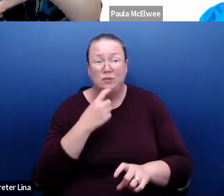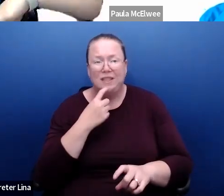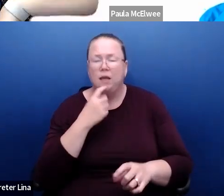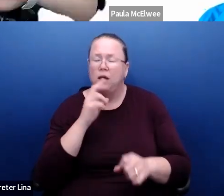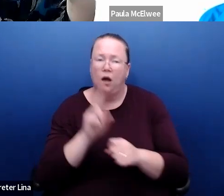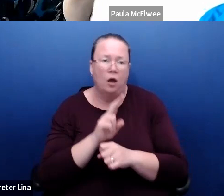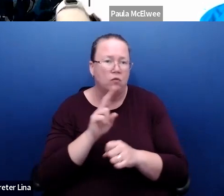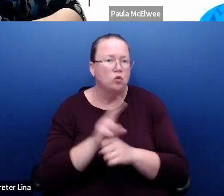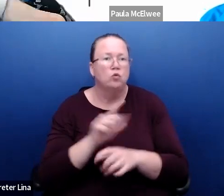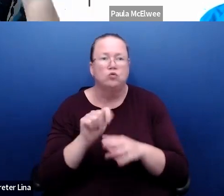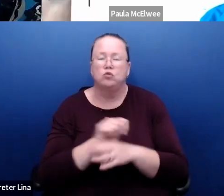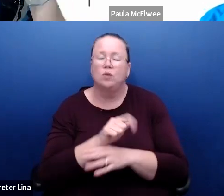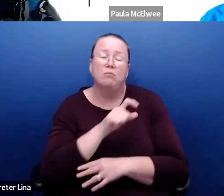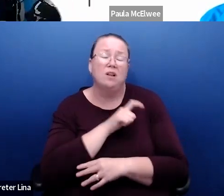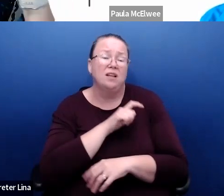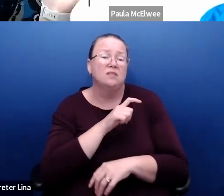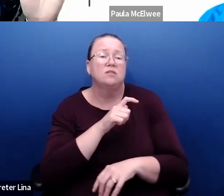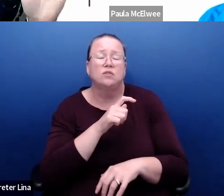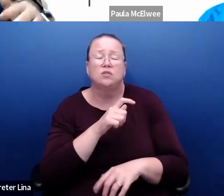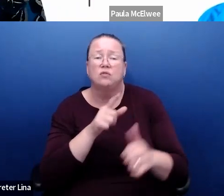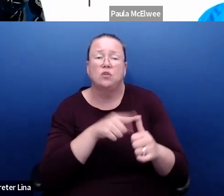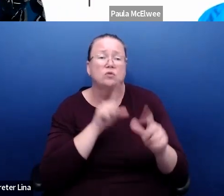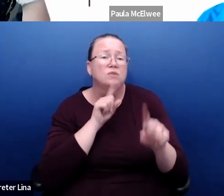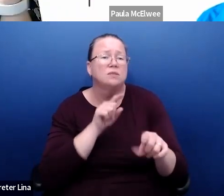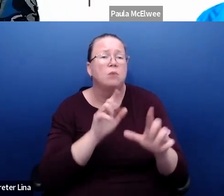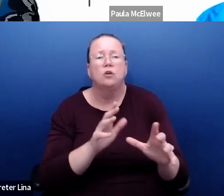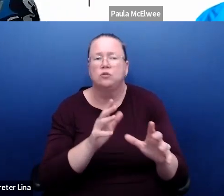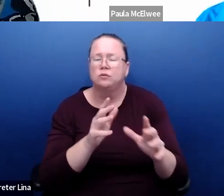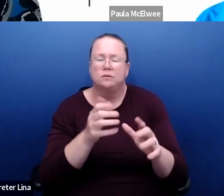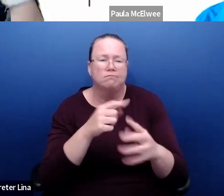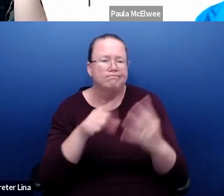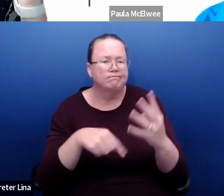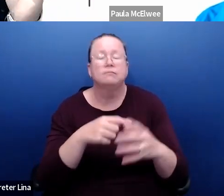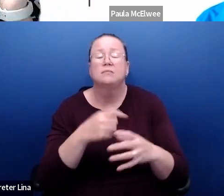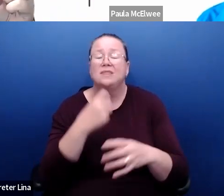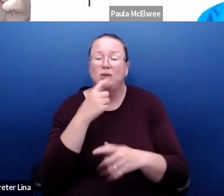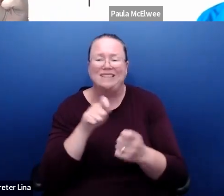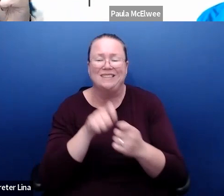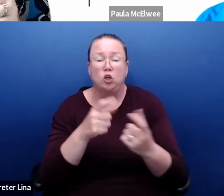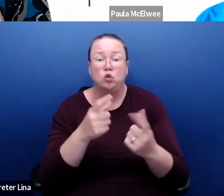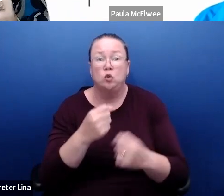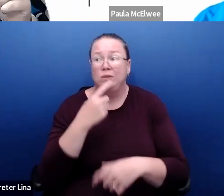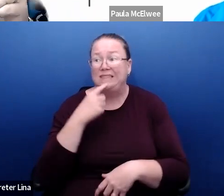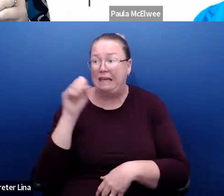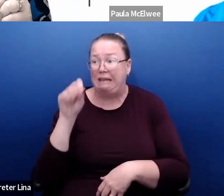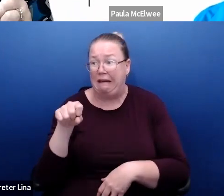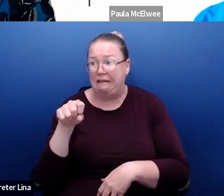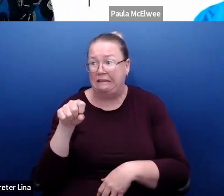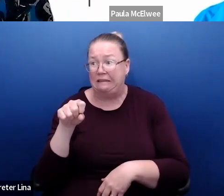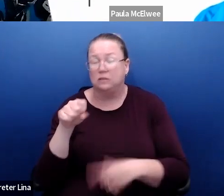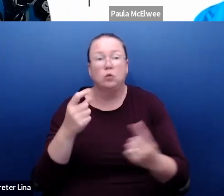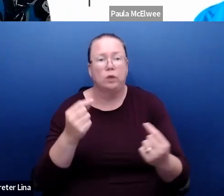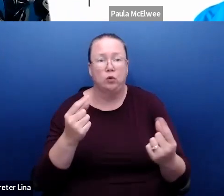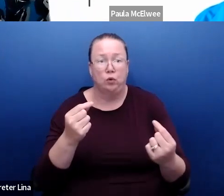police officers, first responders, whoever, and it tells you exactly what to do. If people say yes to this question, what do you